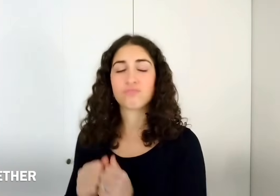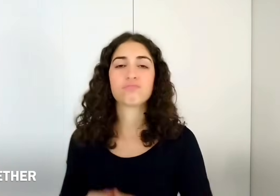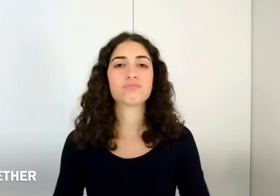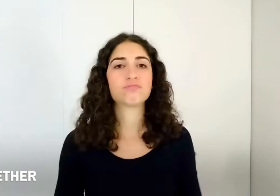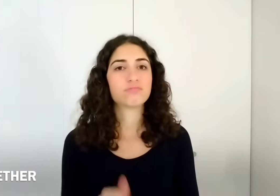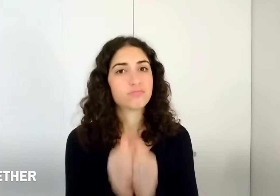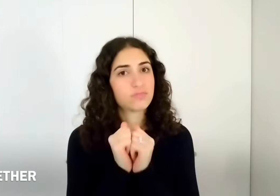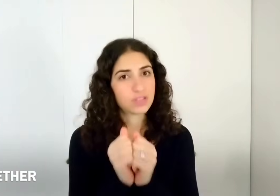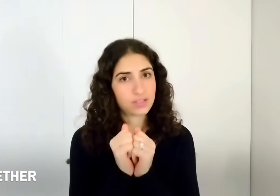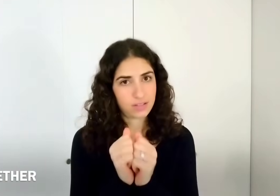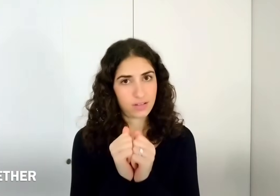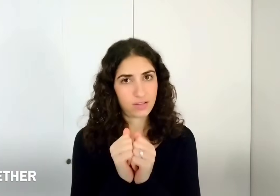Together.